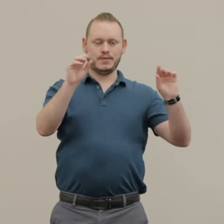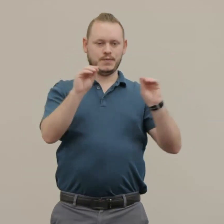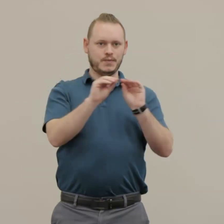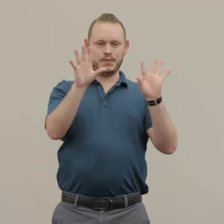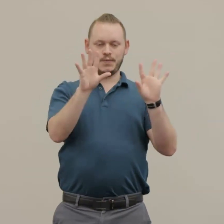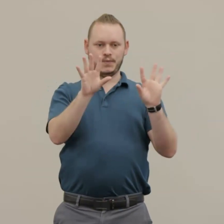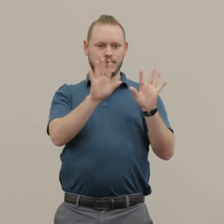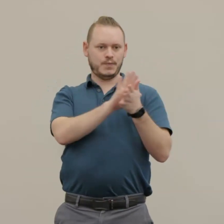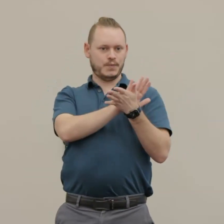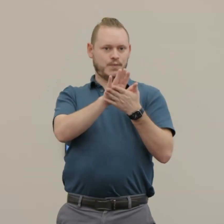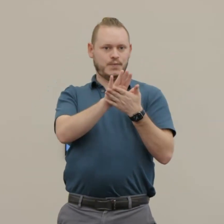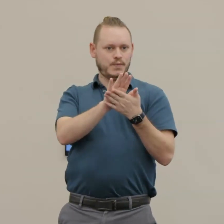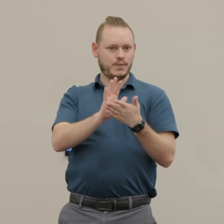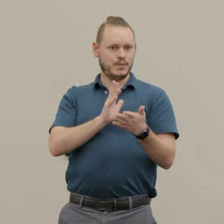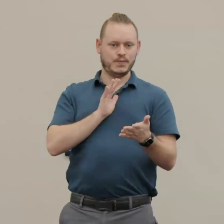delightfully crisp.